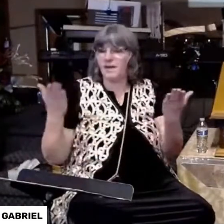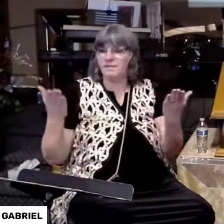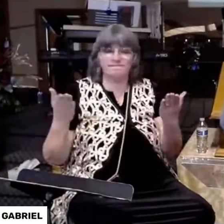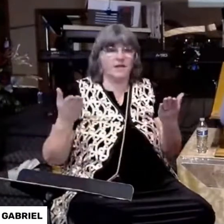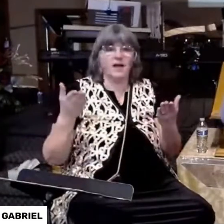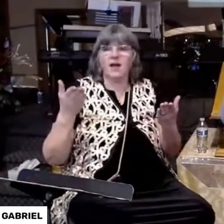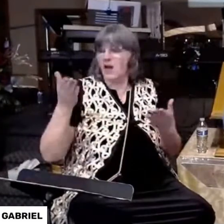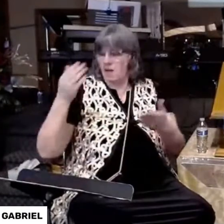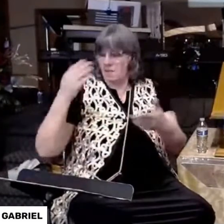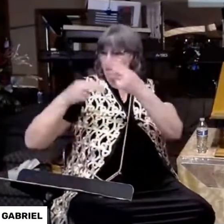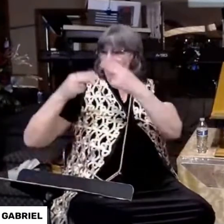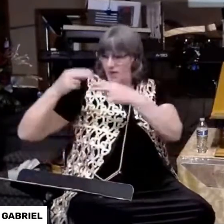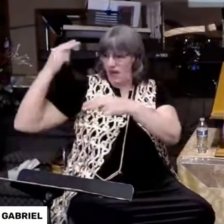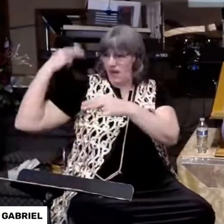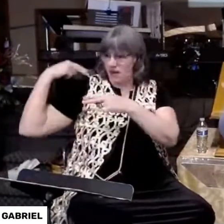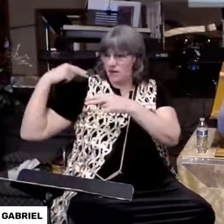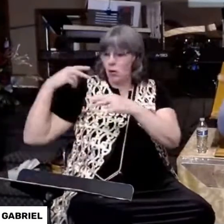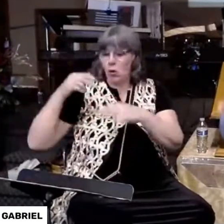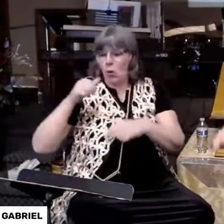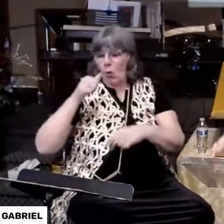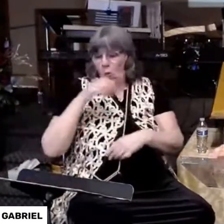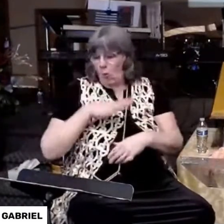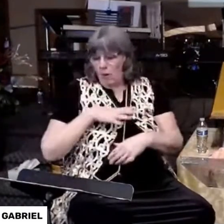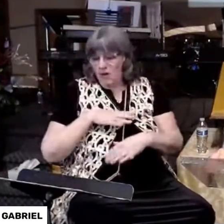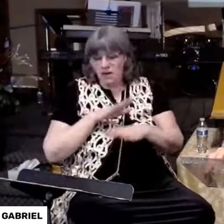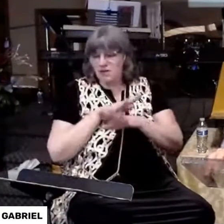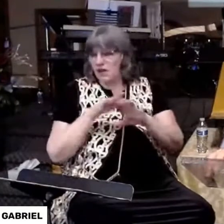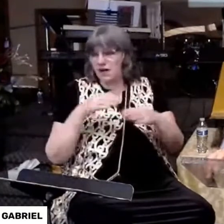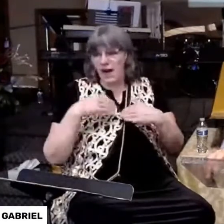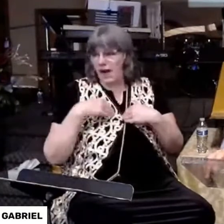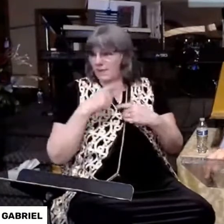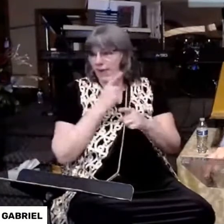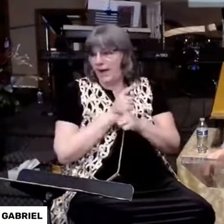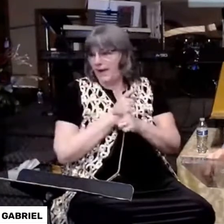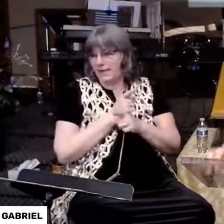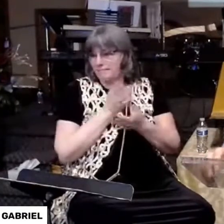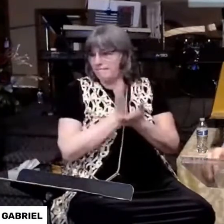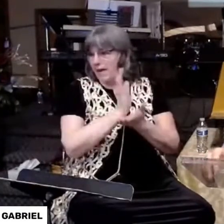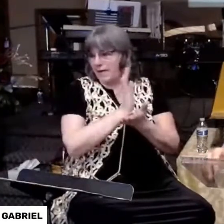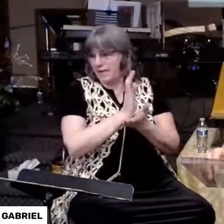I guess you get the idea, right? You know, in their days,